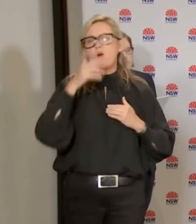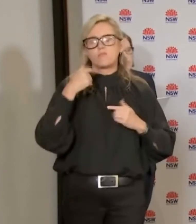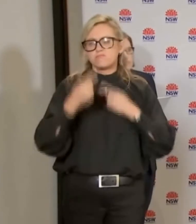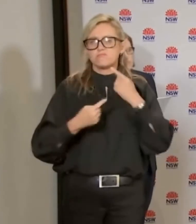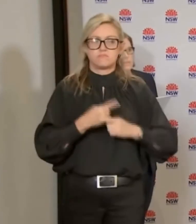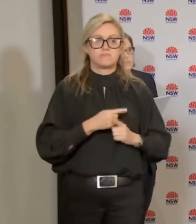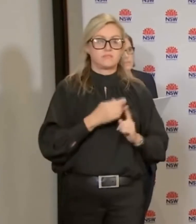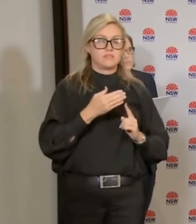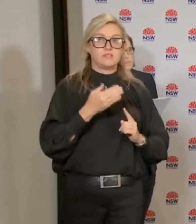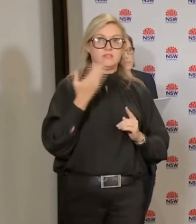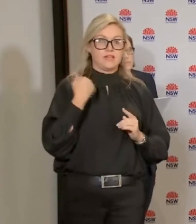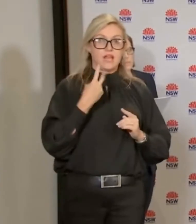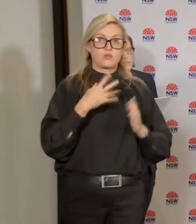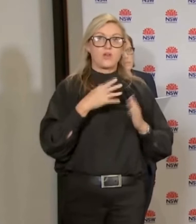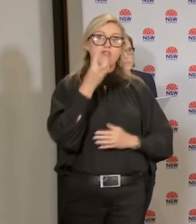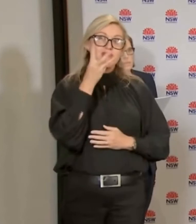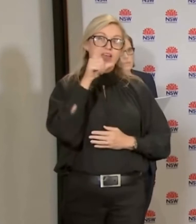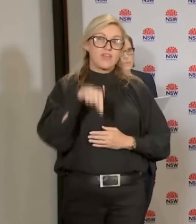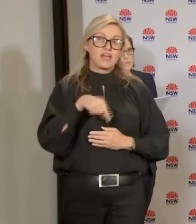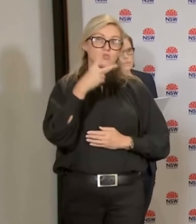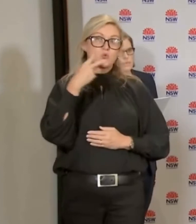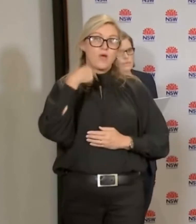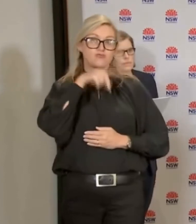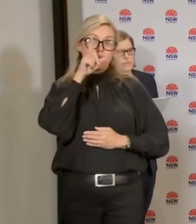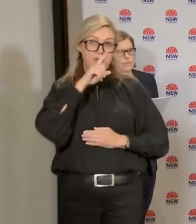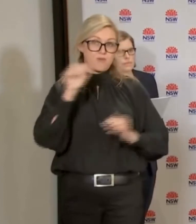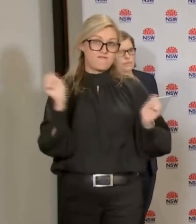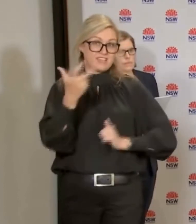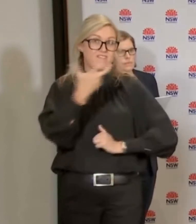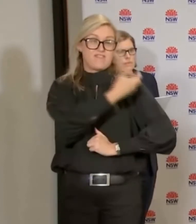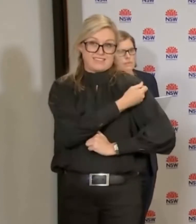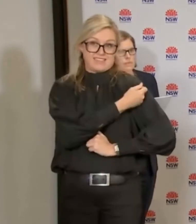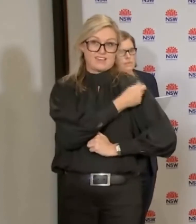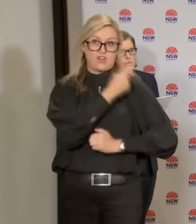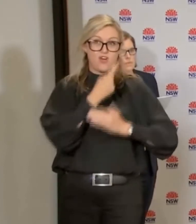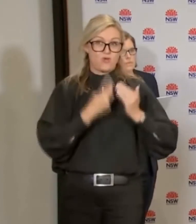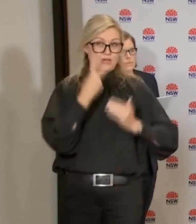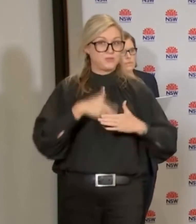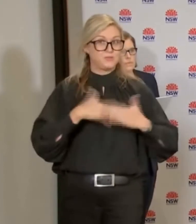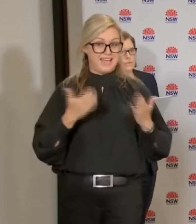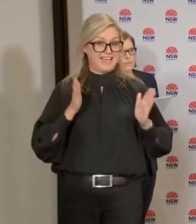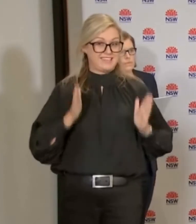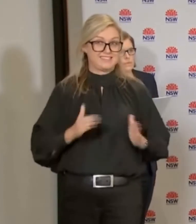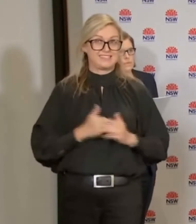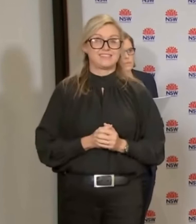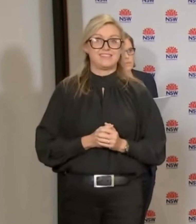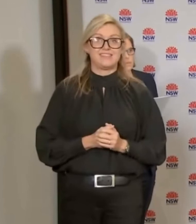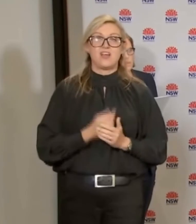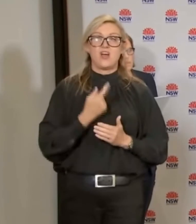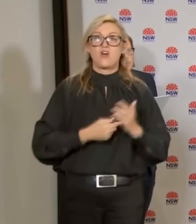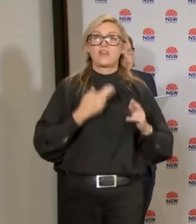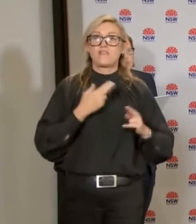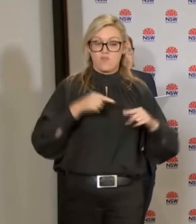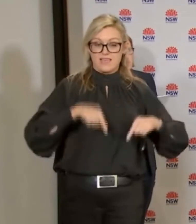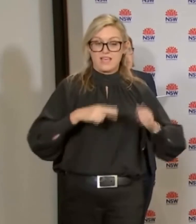night, we had more than 3,200 people vaccinated, which is a wonderful effort in just 48 hours, and that's only in the 3 state-run